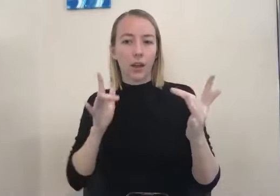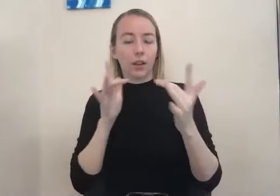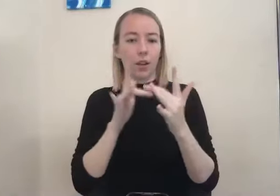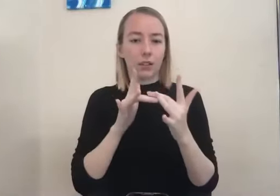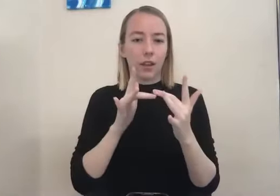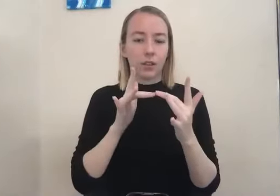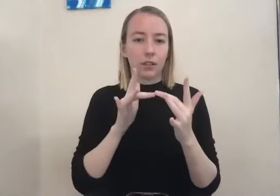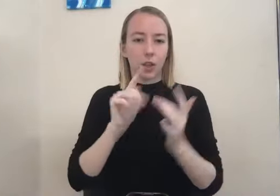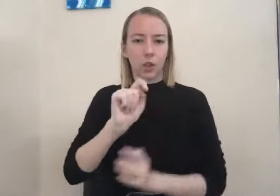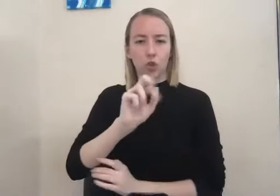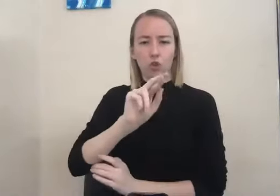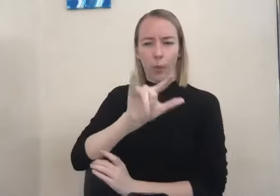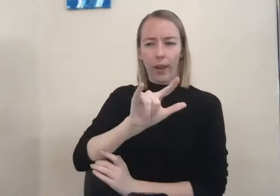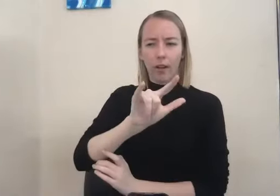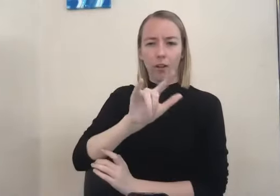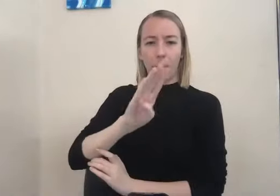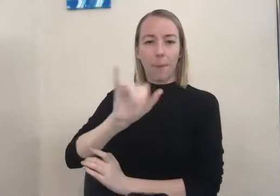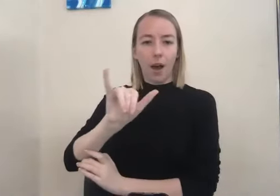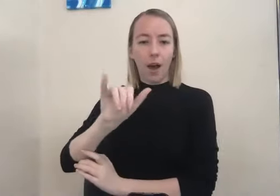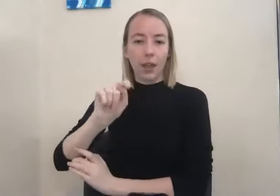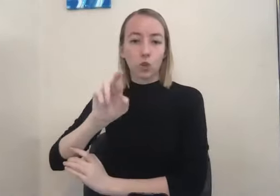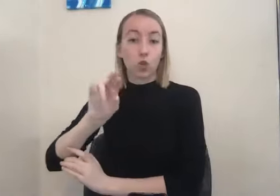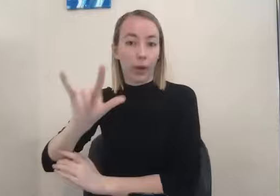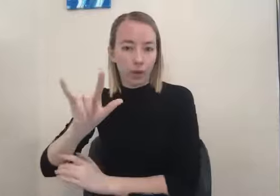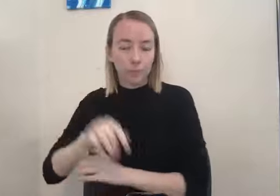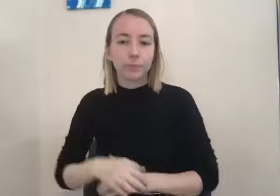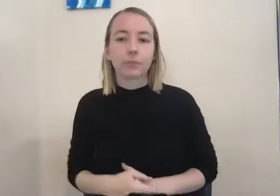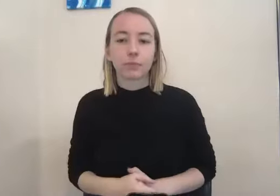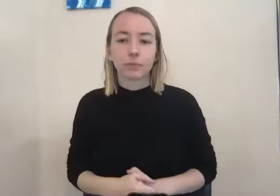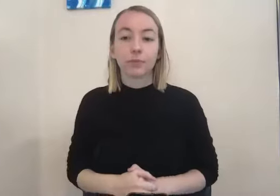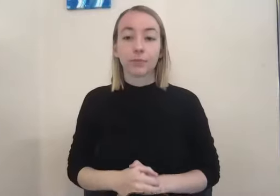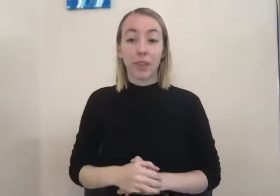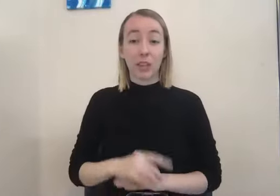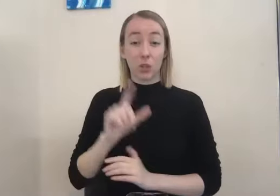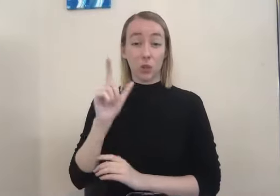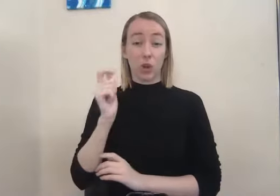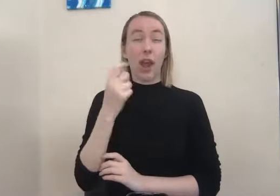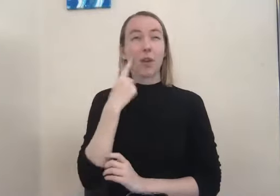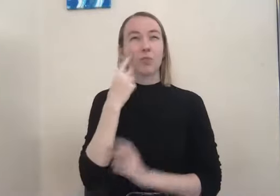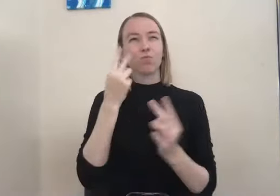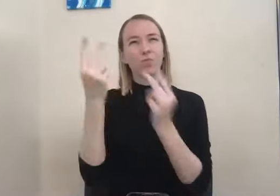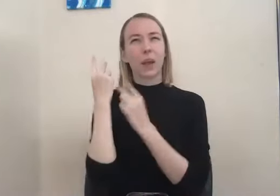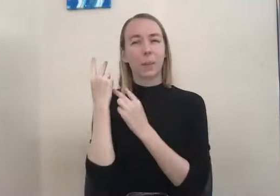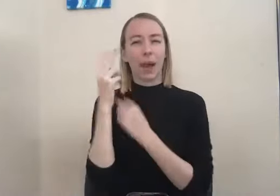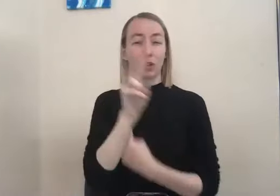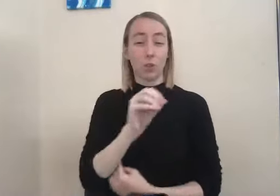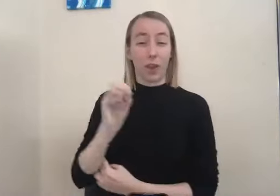I was actually travelling in. So I returned to my